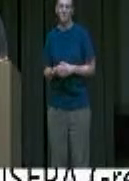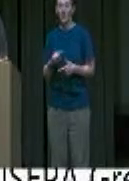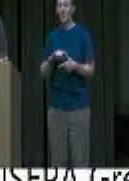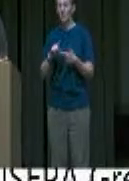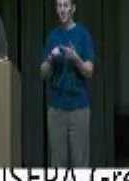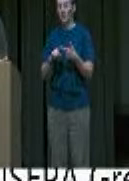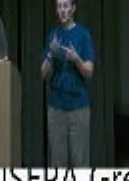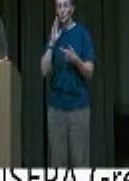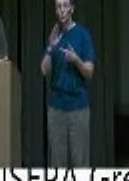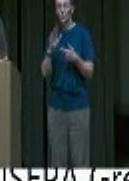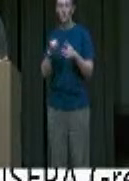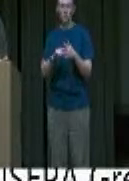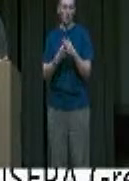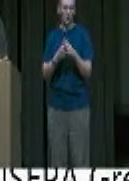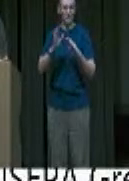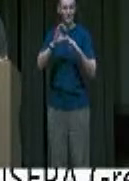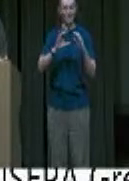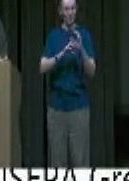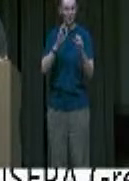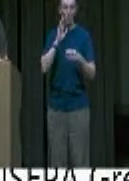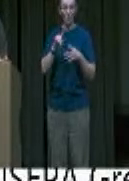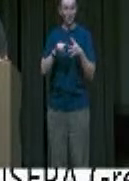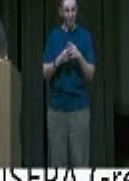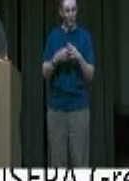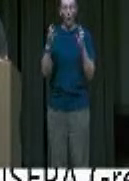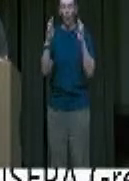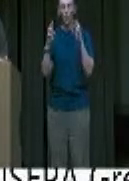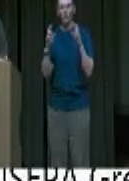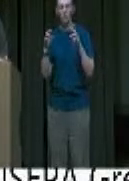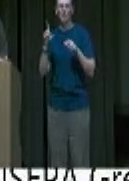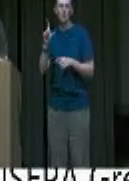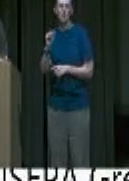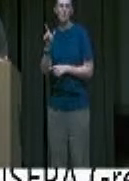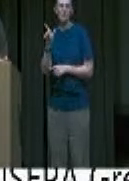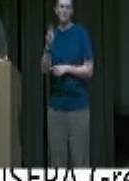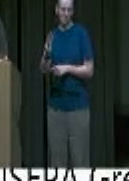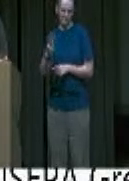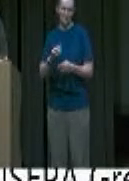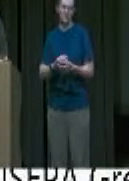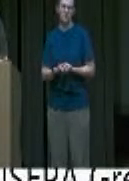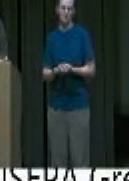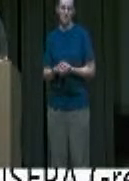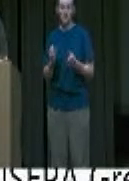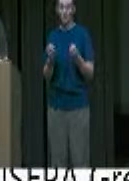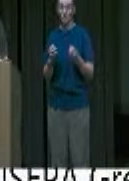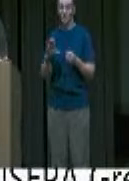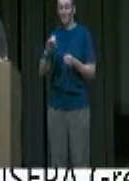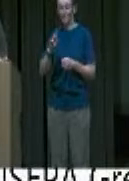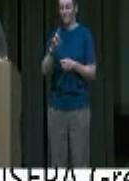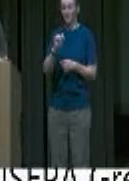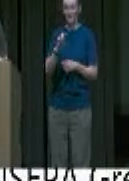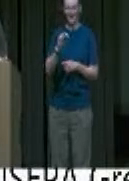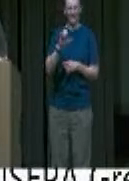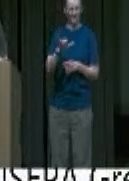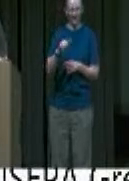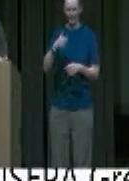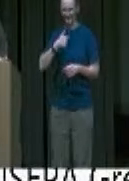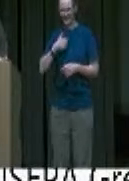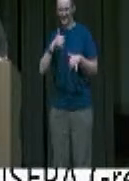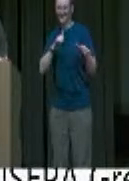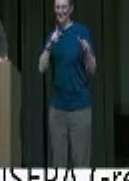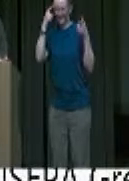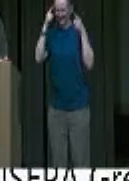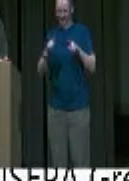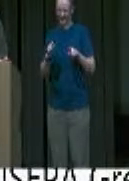And then we will begin construction, hopefully in 2026. So Courtney and I were on the same page with